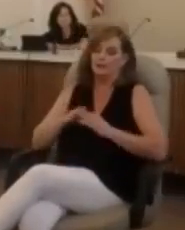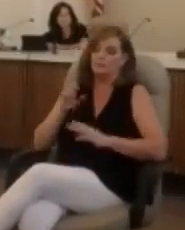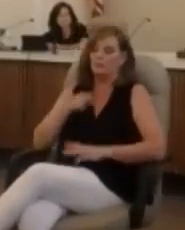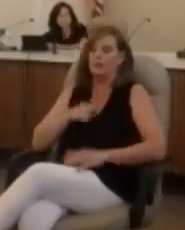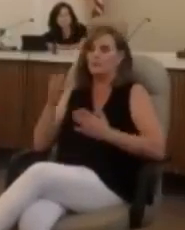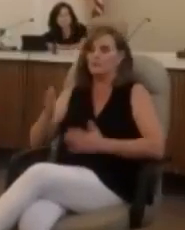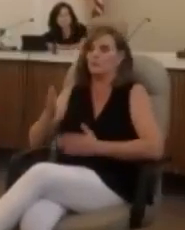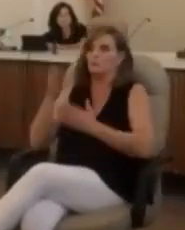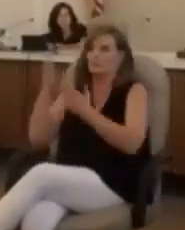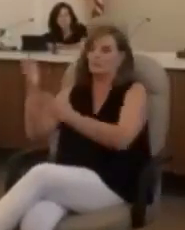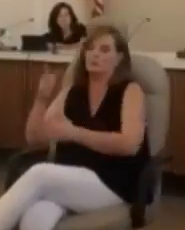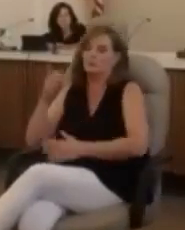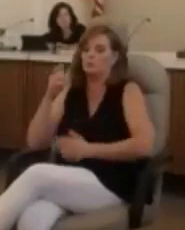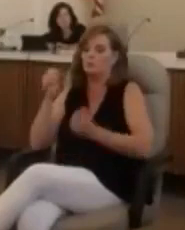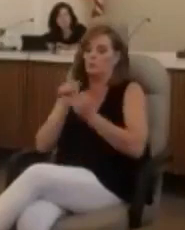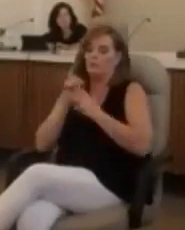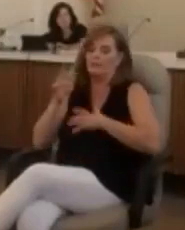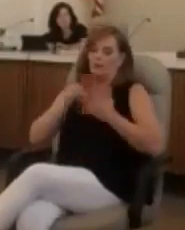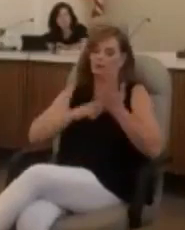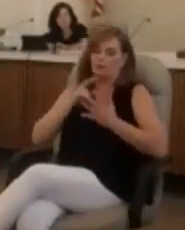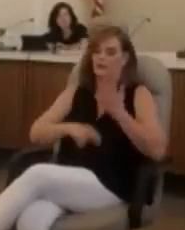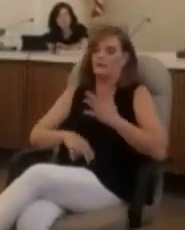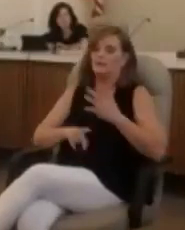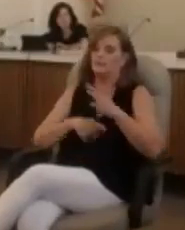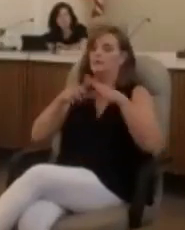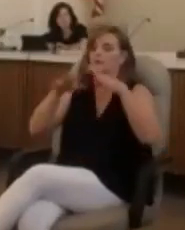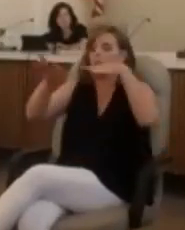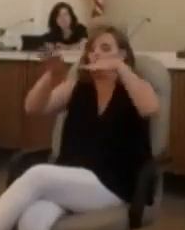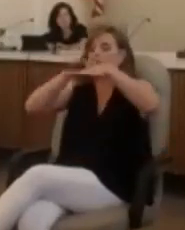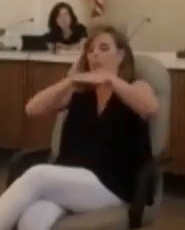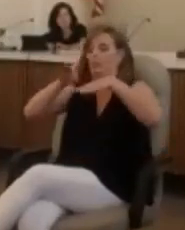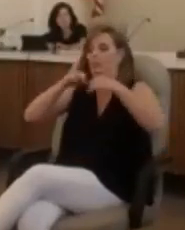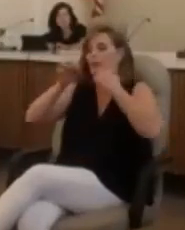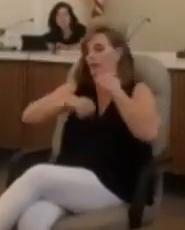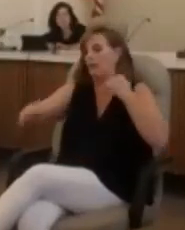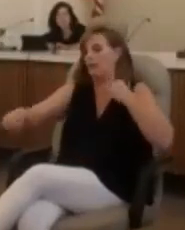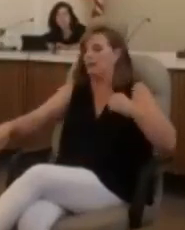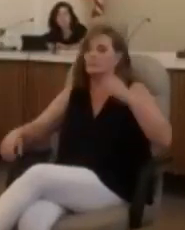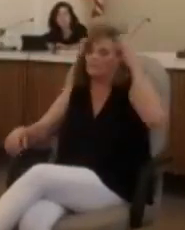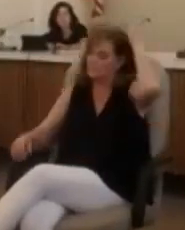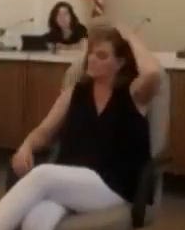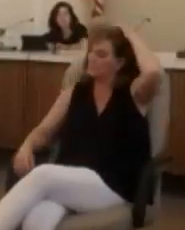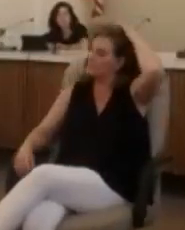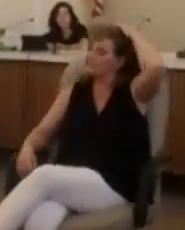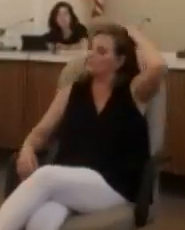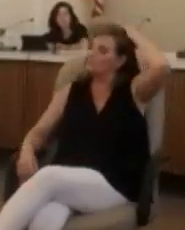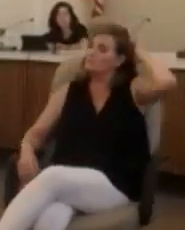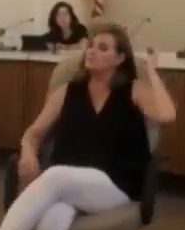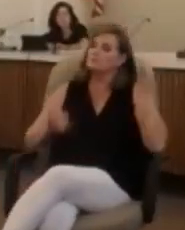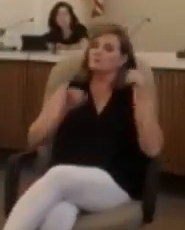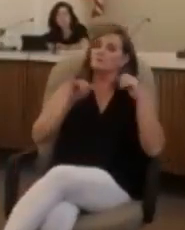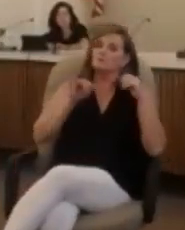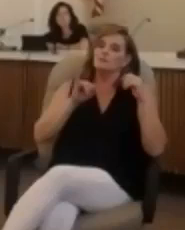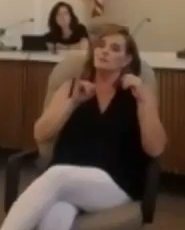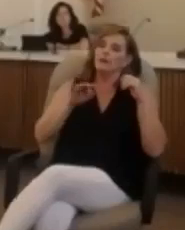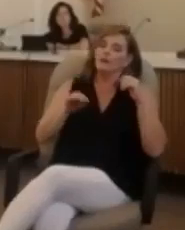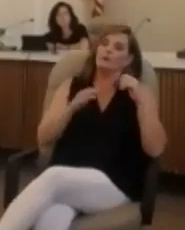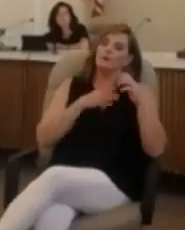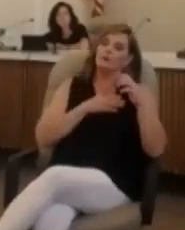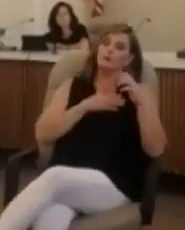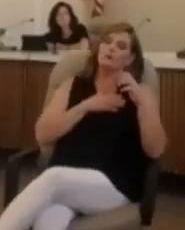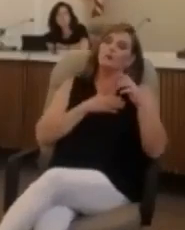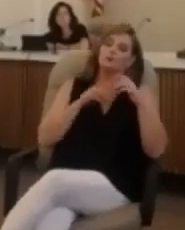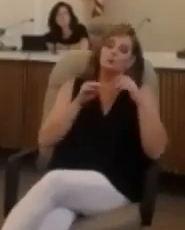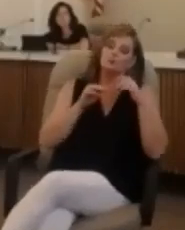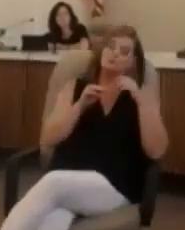resolution says without reading it in its gory legalese detail. Billy, can I suggest that if you're going to move the resolution, that you move it